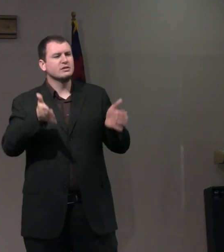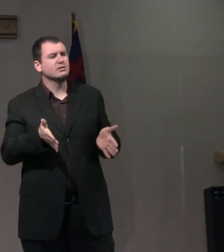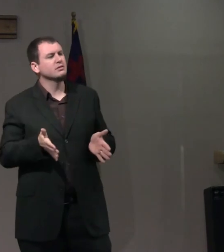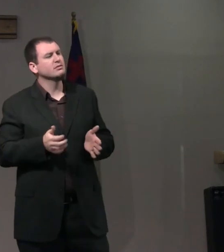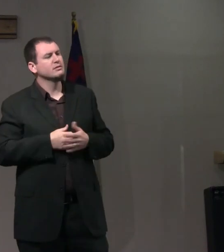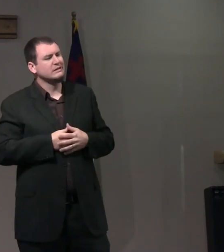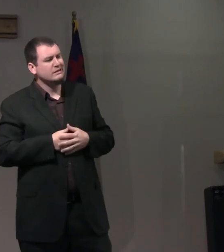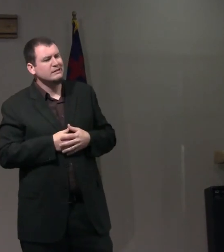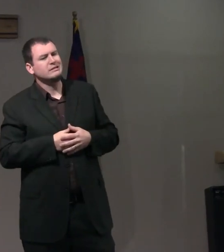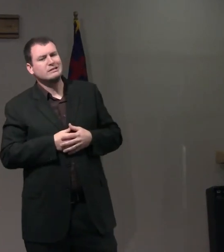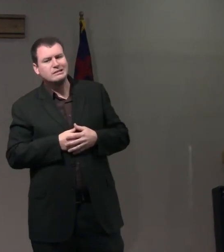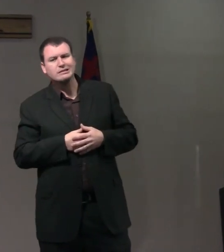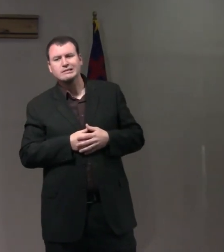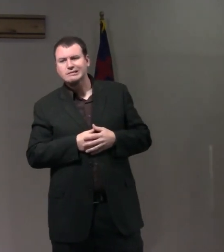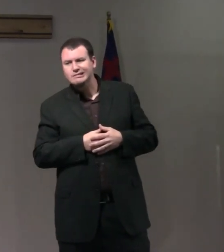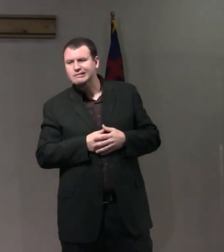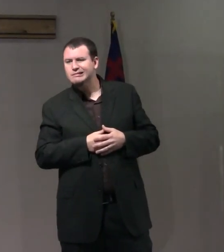Why? Because we're servants.